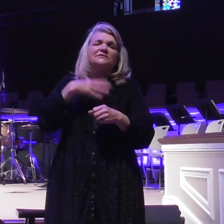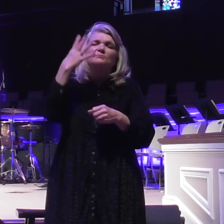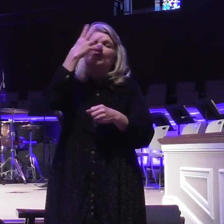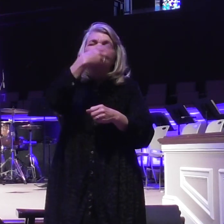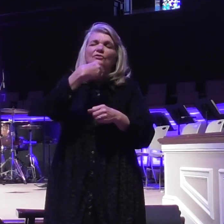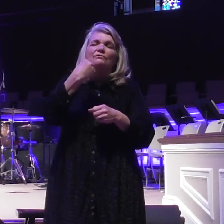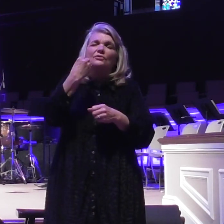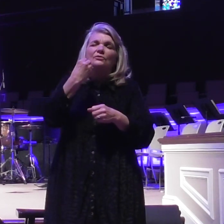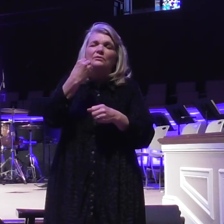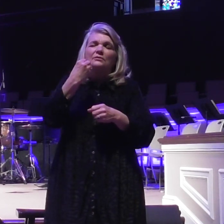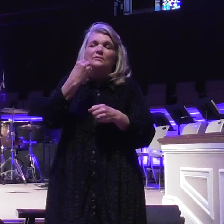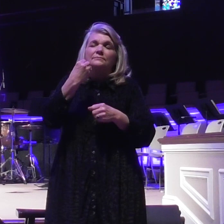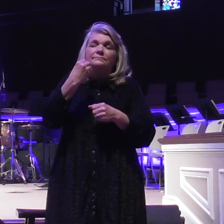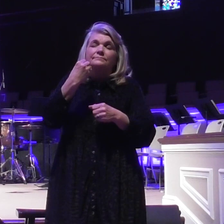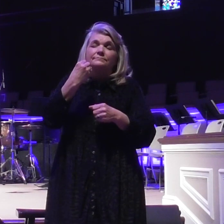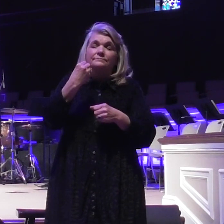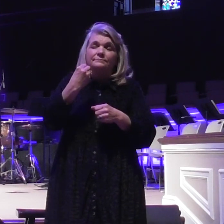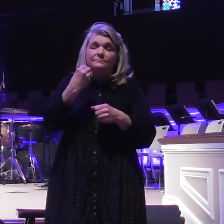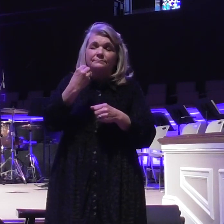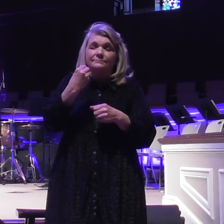beautiful